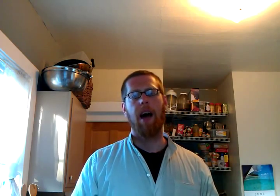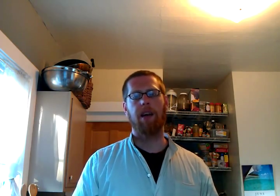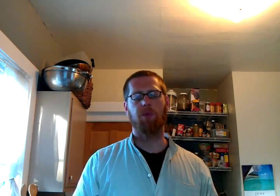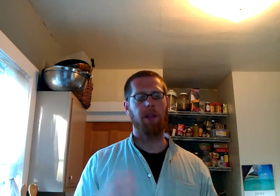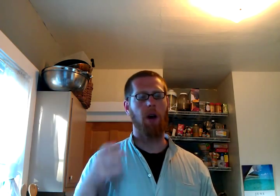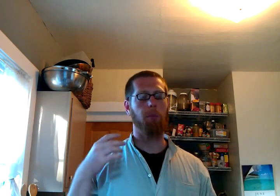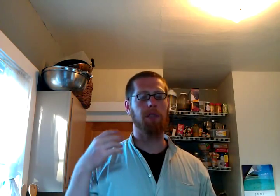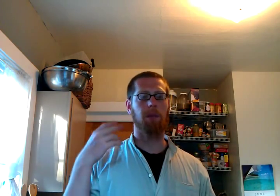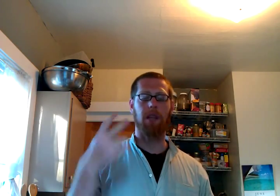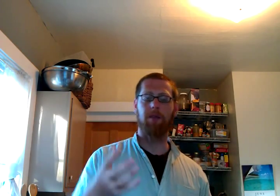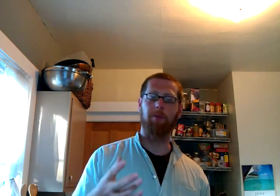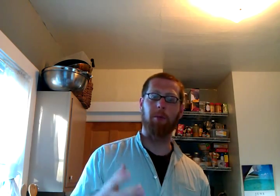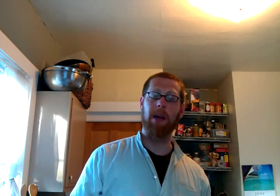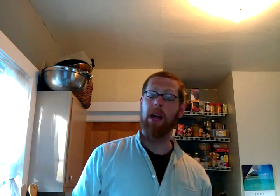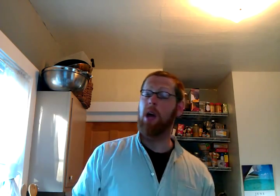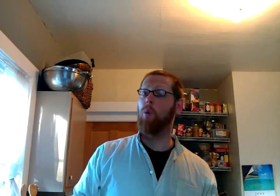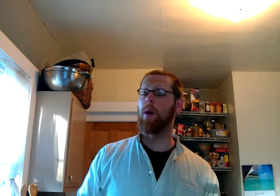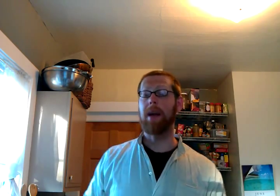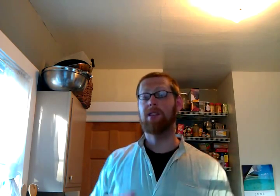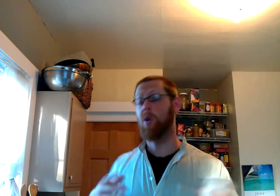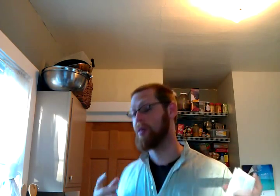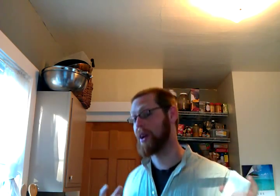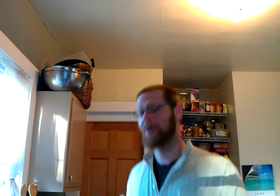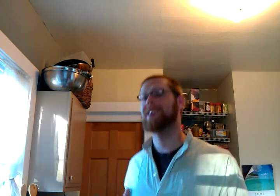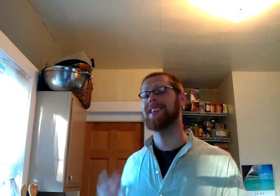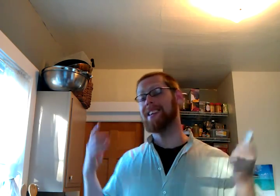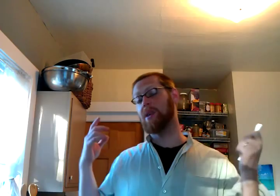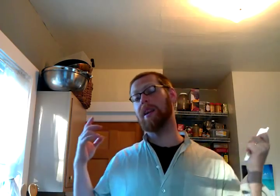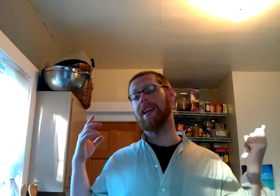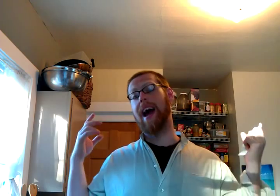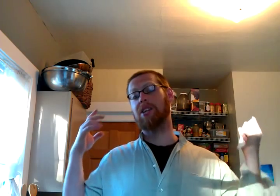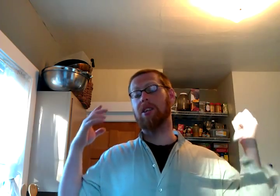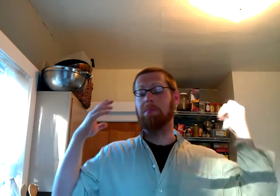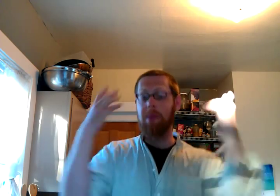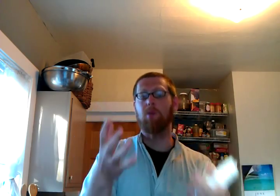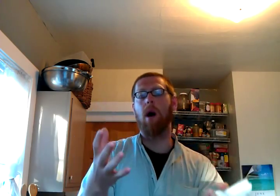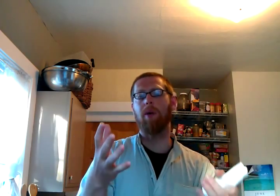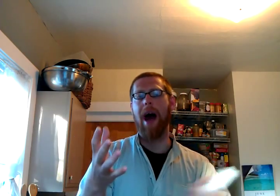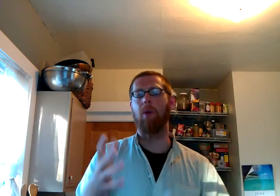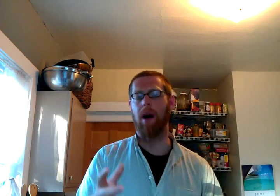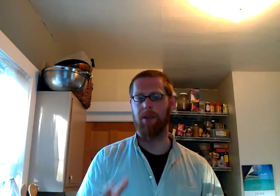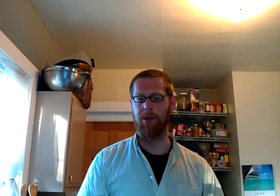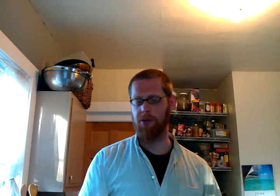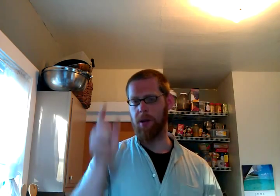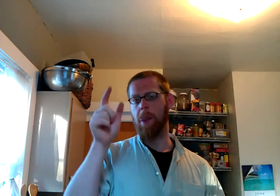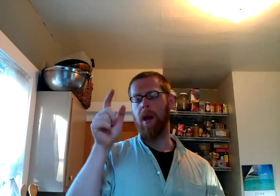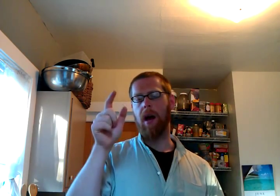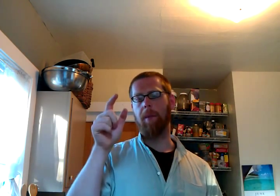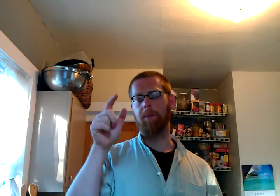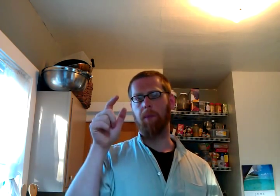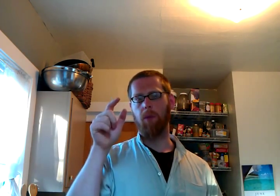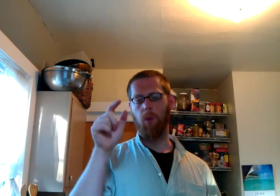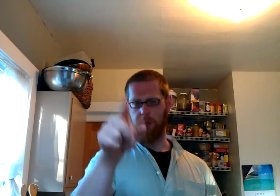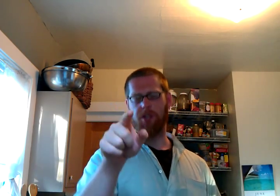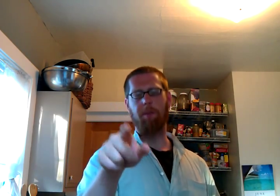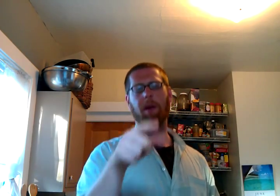has really opened some stuff up for me. What makes the whole thing crazy is that we didn't actually meet while we're at Wild Goose, which is something I'm going